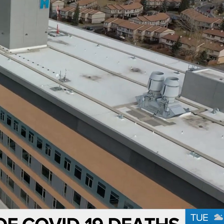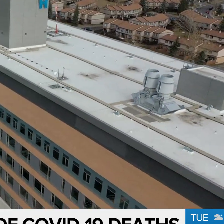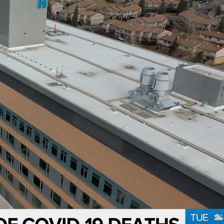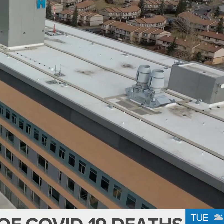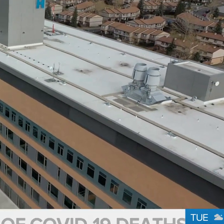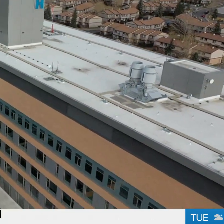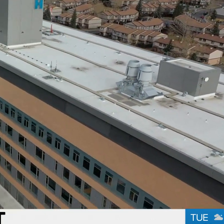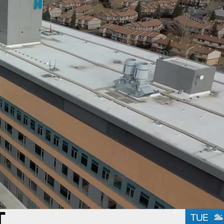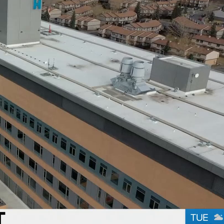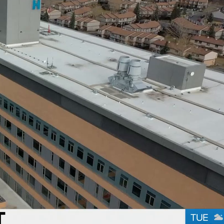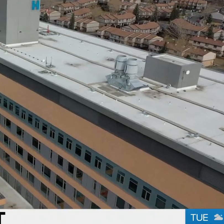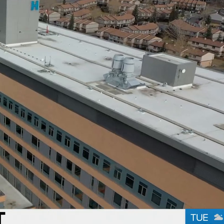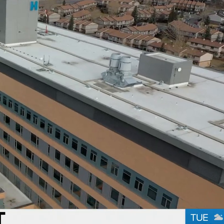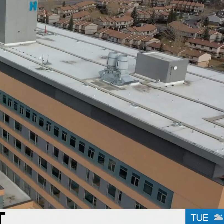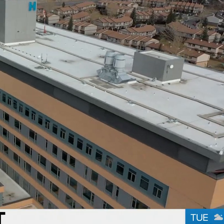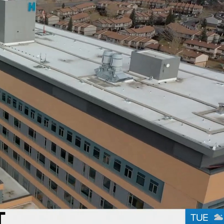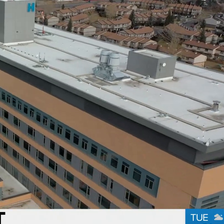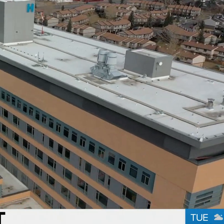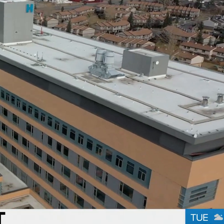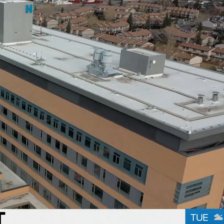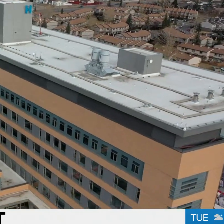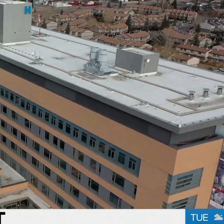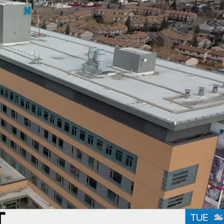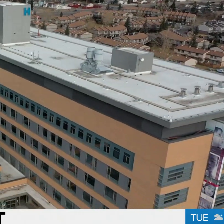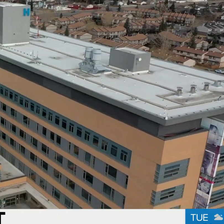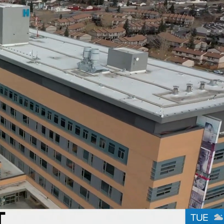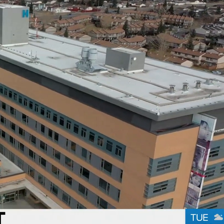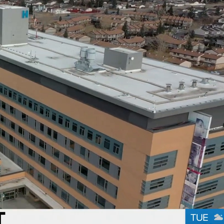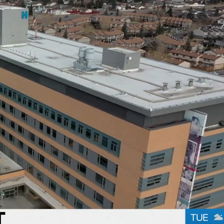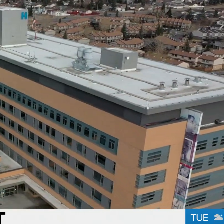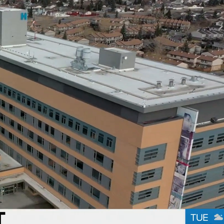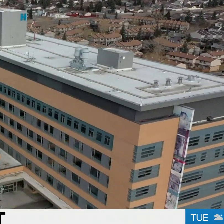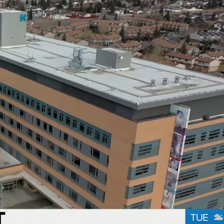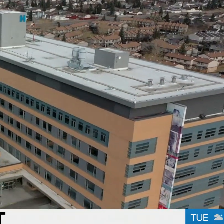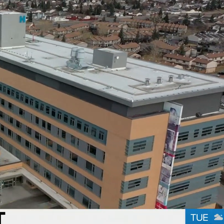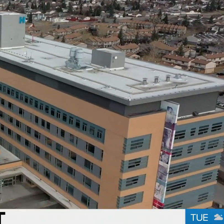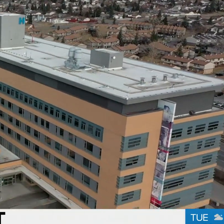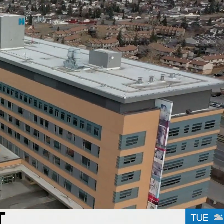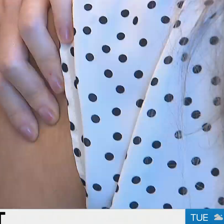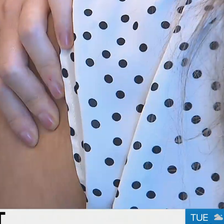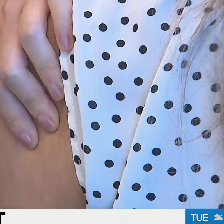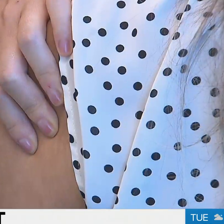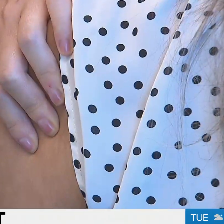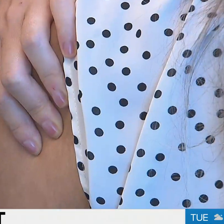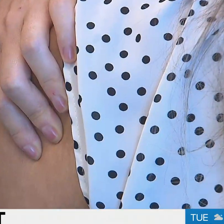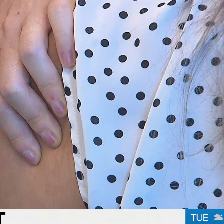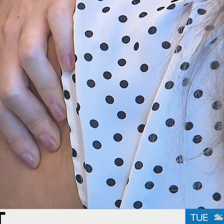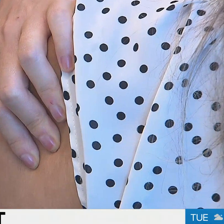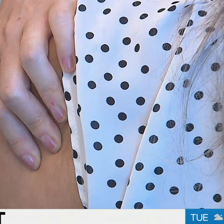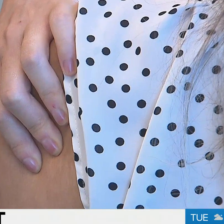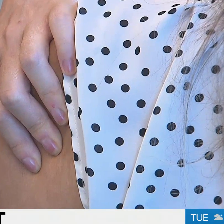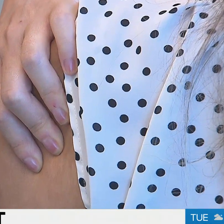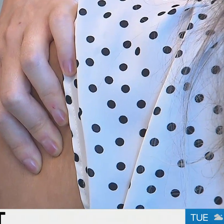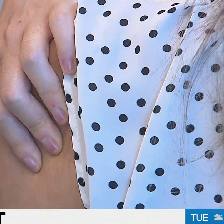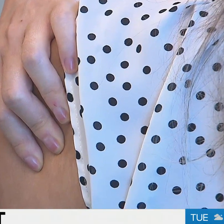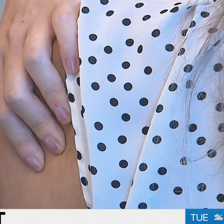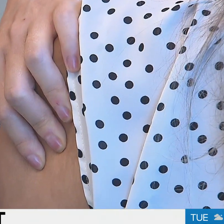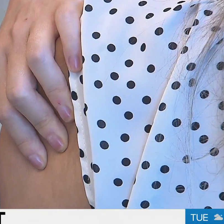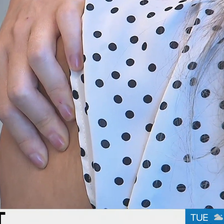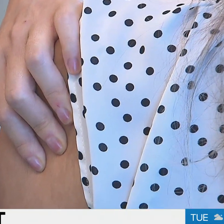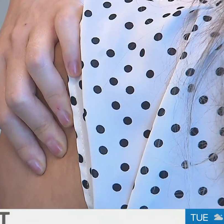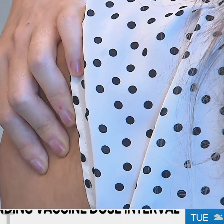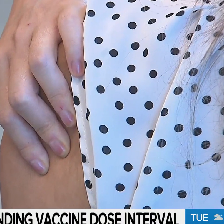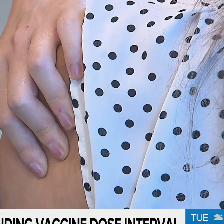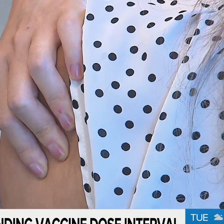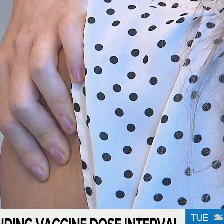from COVID-19 mounting. Now the province looking to elongate the interval between doses to 42 days instead of the original